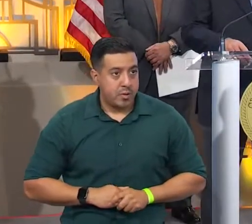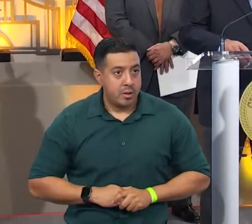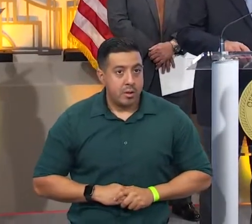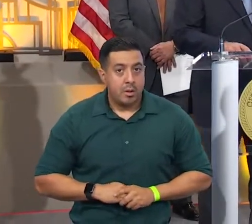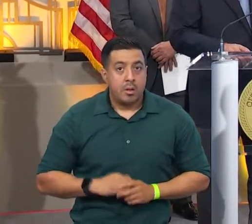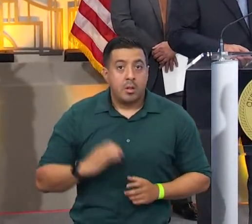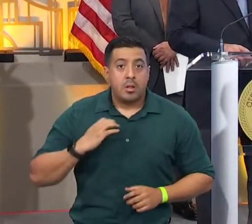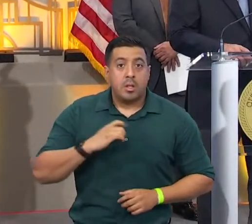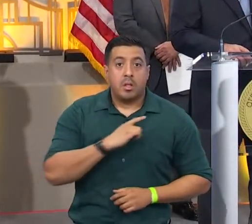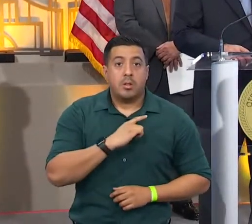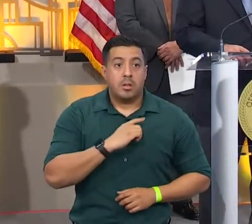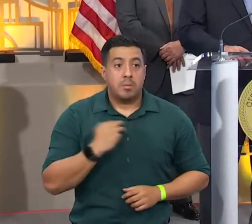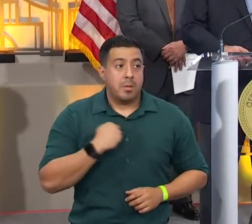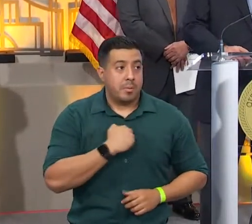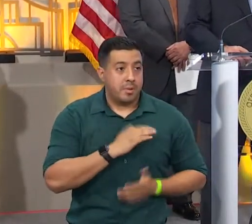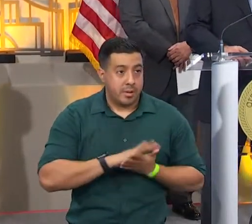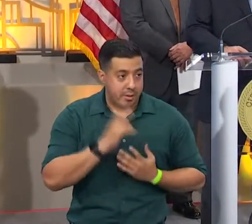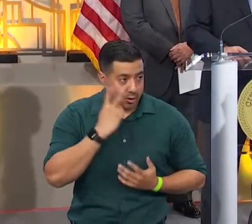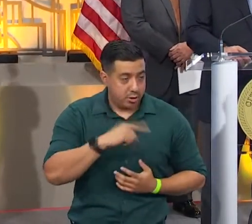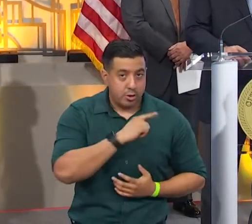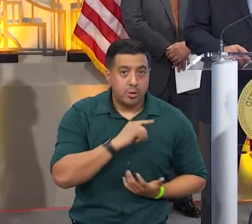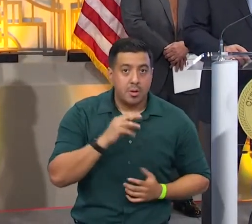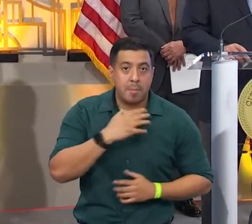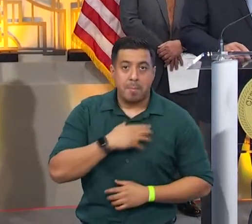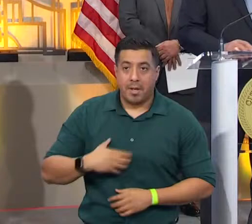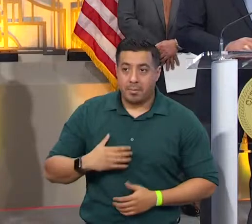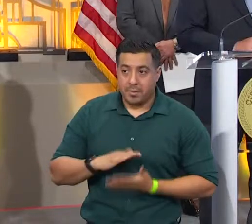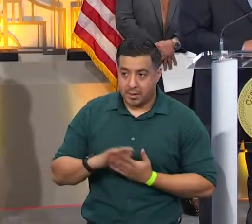Well, Councilmember Cisneros, nice to see you, Mayor. Great.